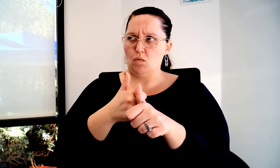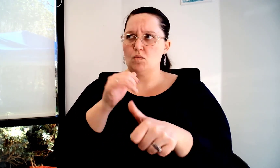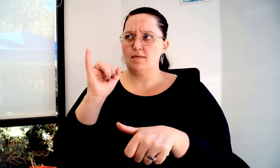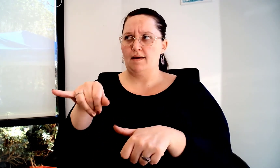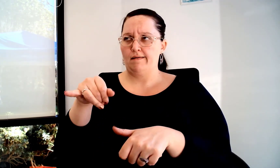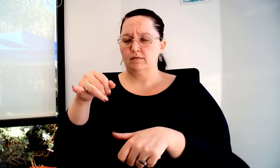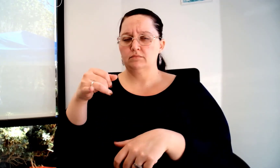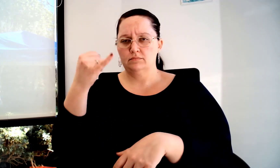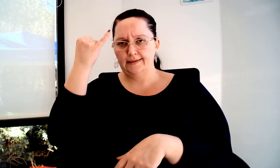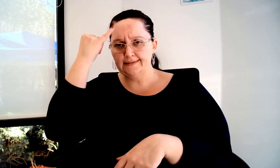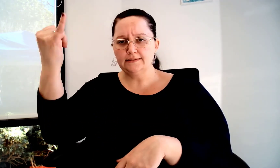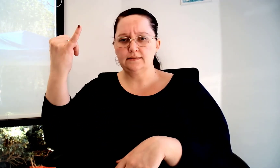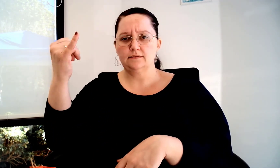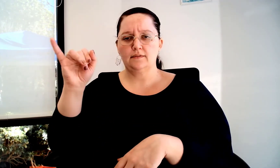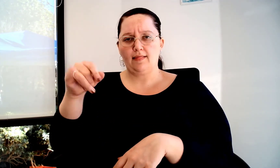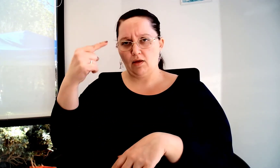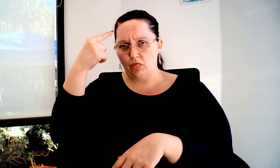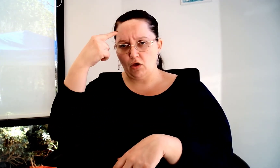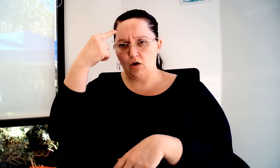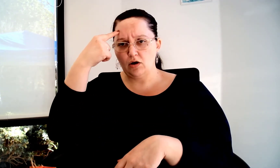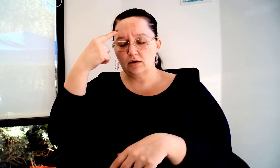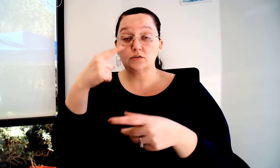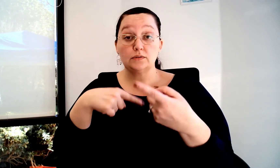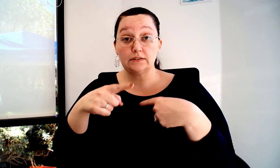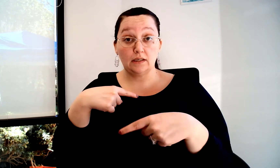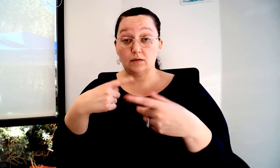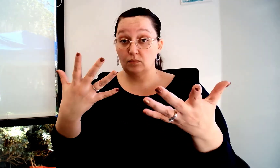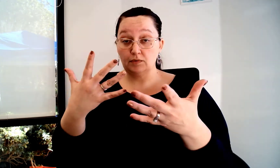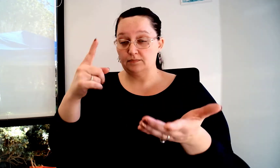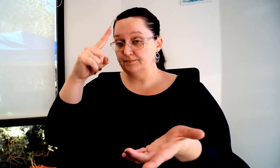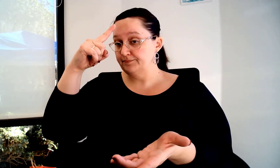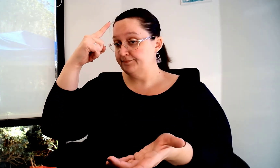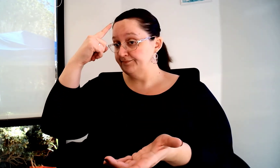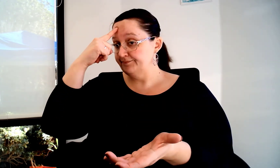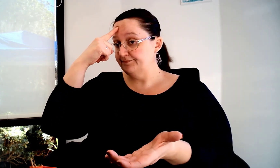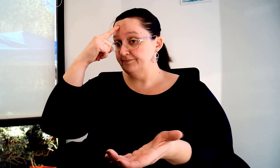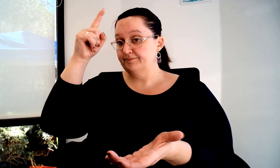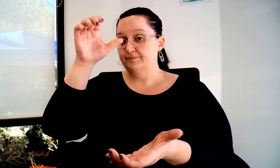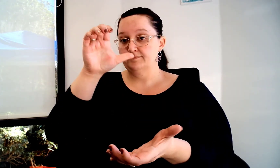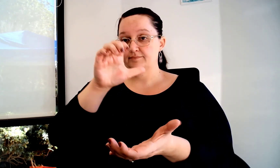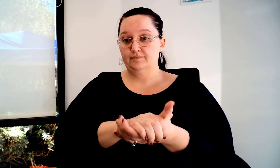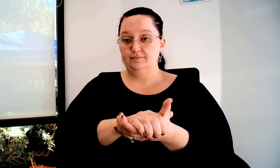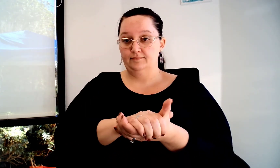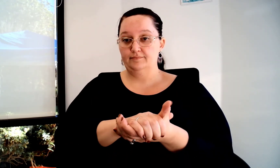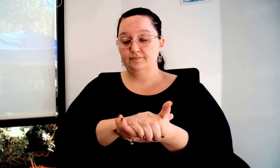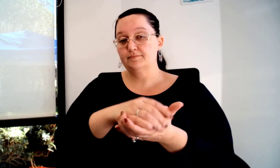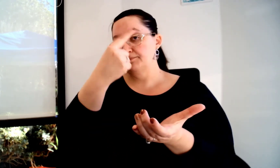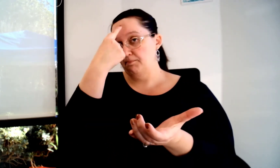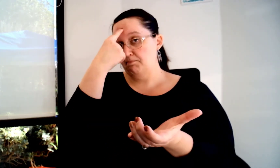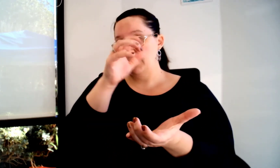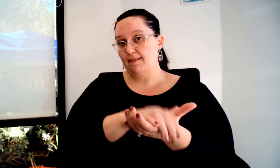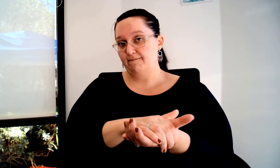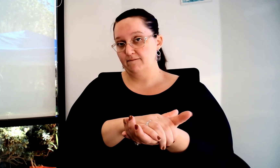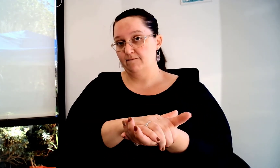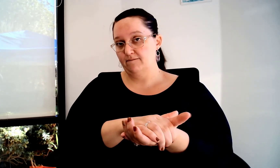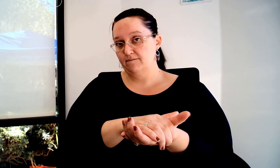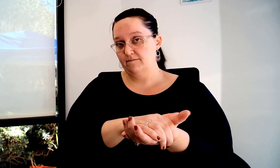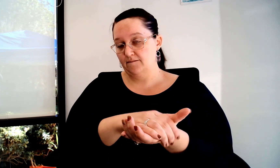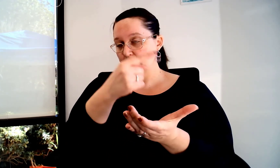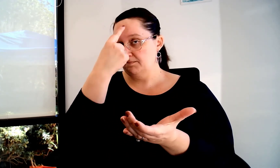I firmly like this idea. I'm going to follow that idea. My thought, I'm going to marry. I am married to that